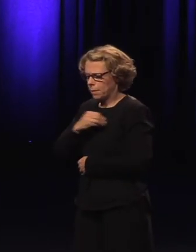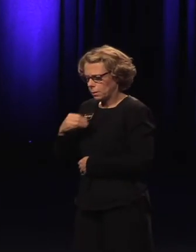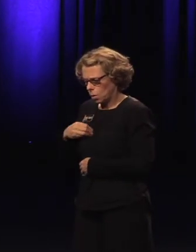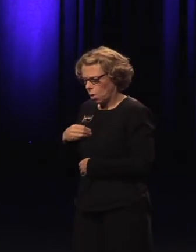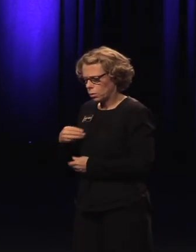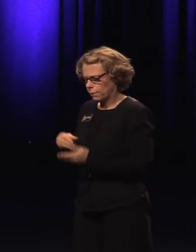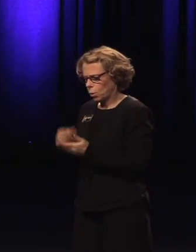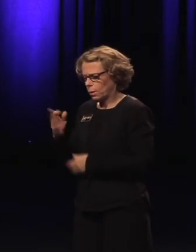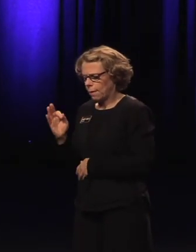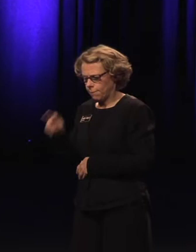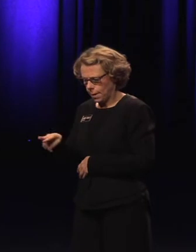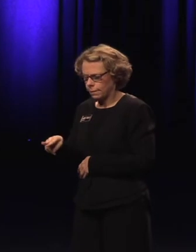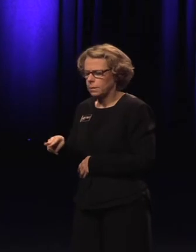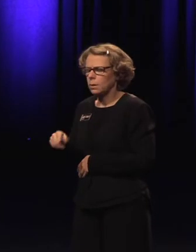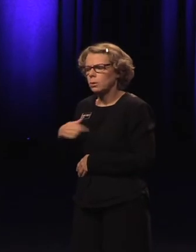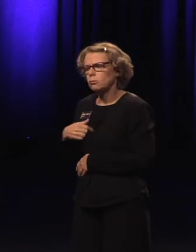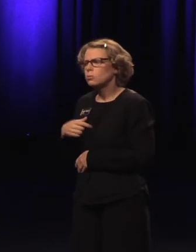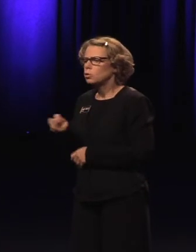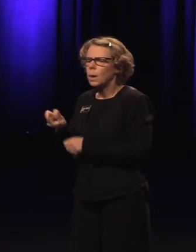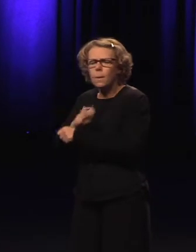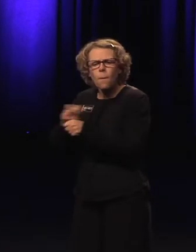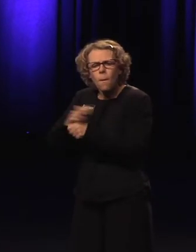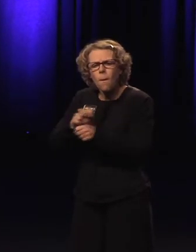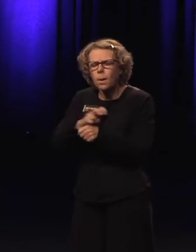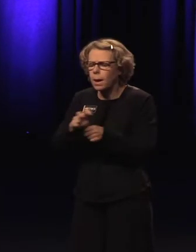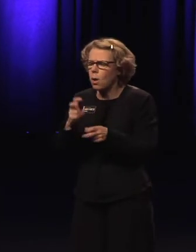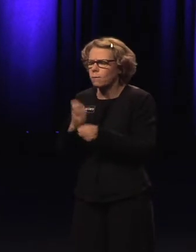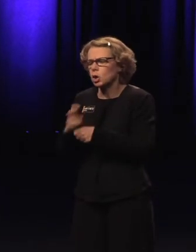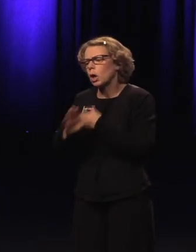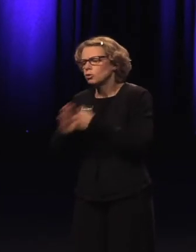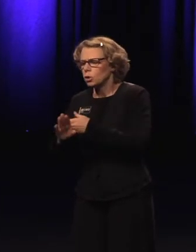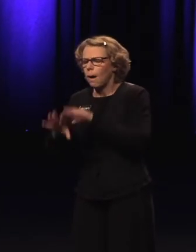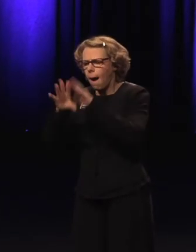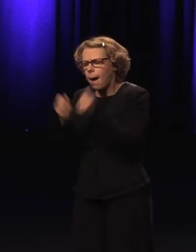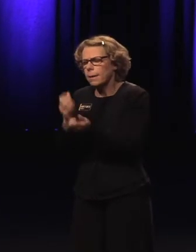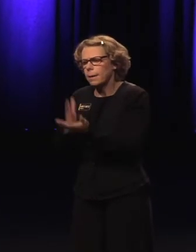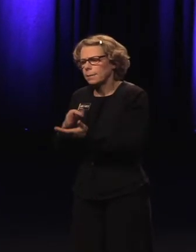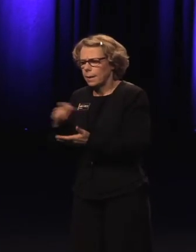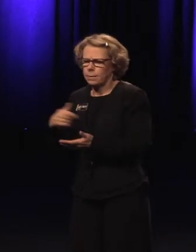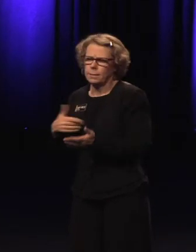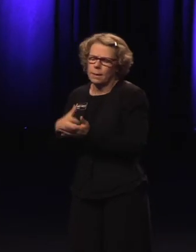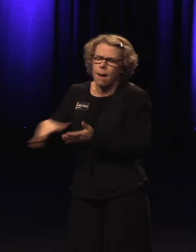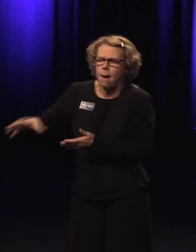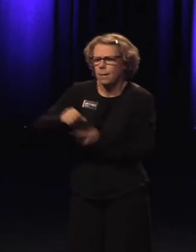to promote and protect all rights of all people all over the world,